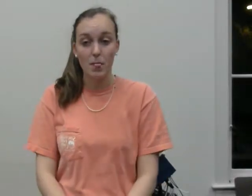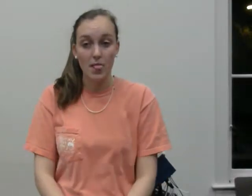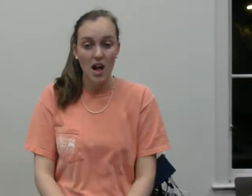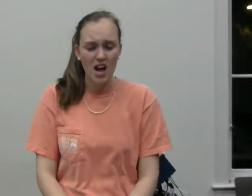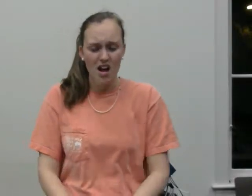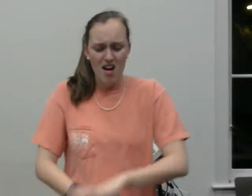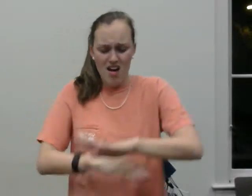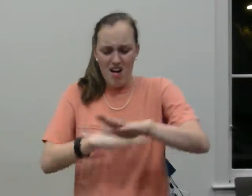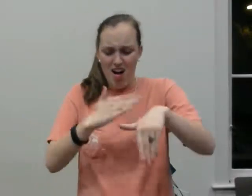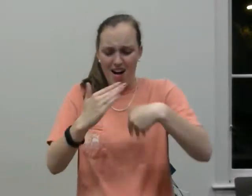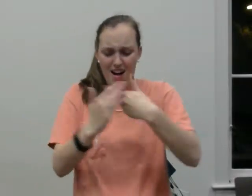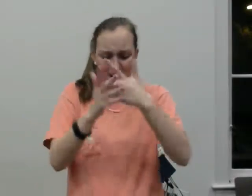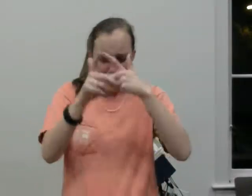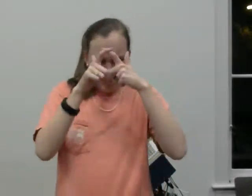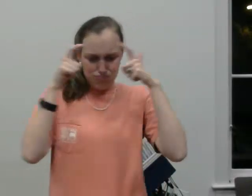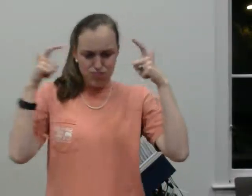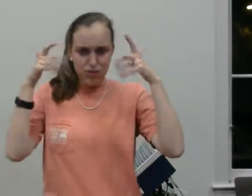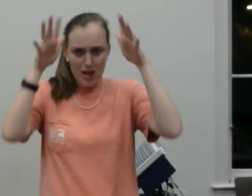Oh, this was to be a gala day.